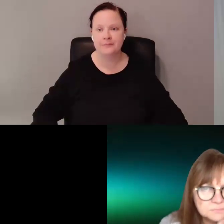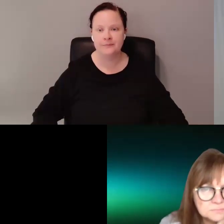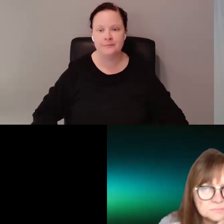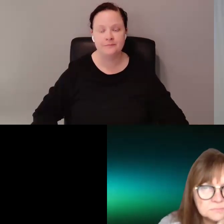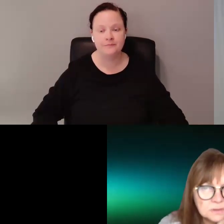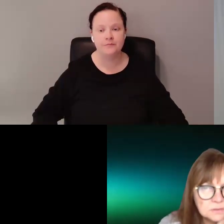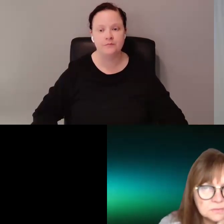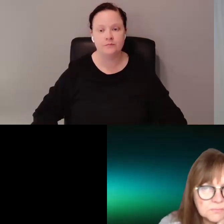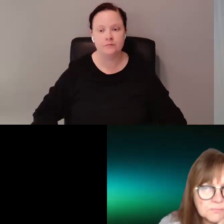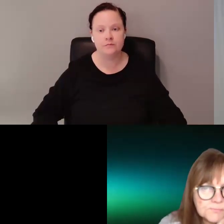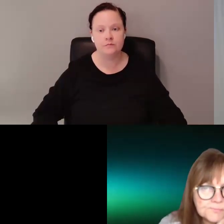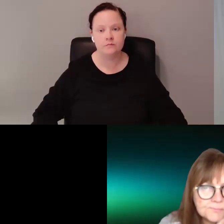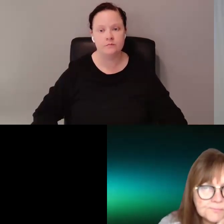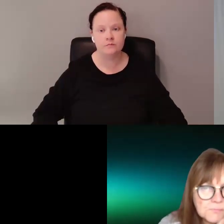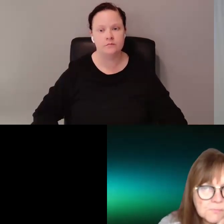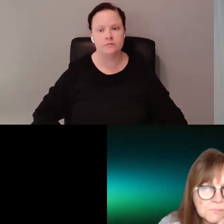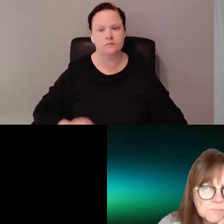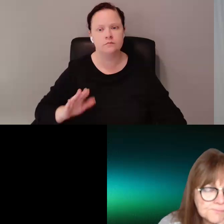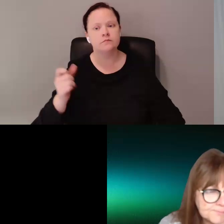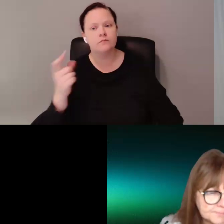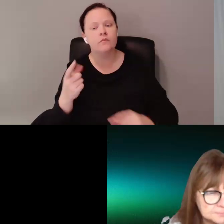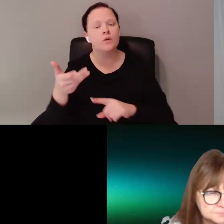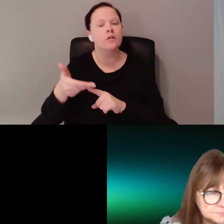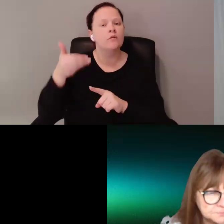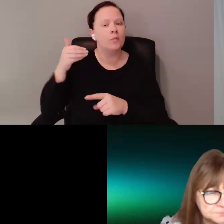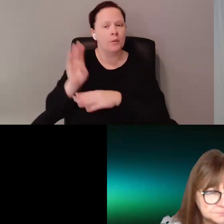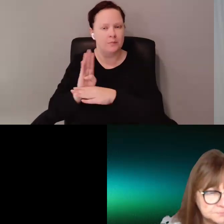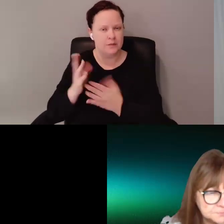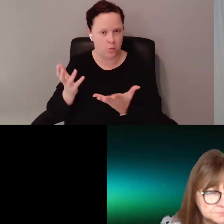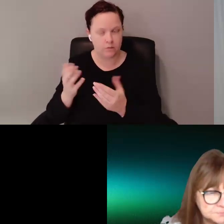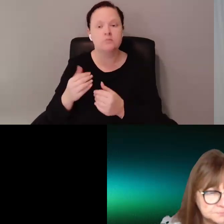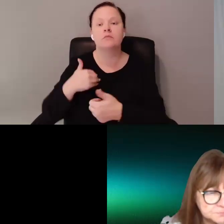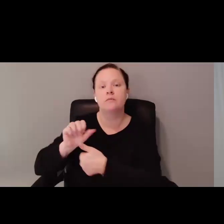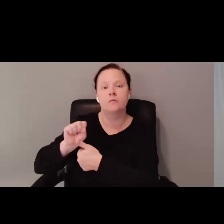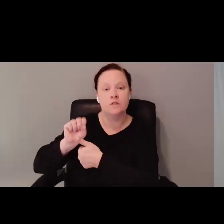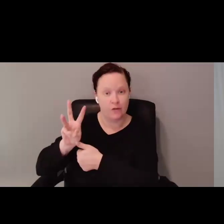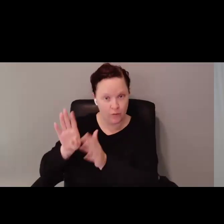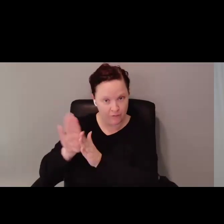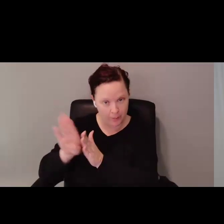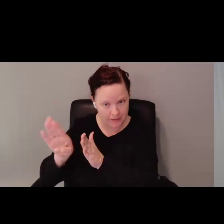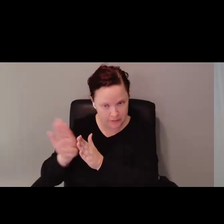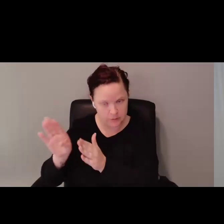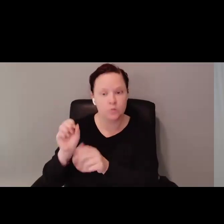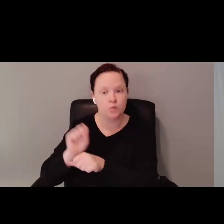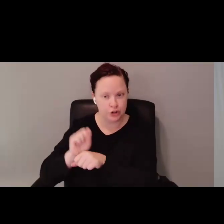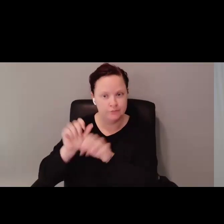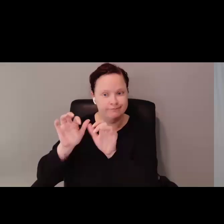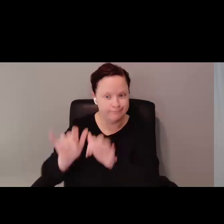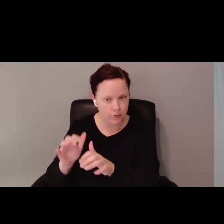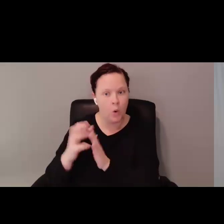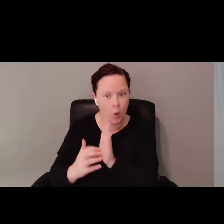Okay, so what were your businesses? Mine were, let's see, so software development, and then